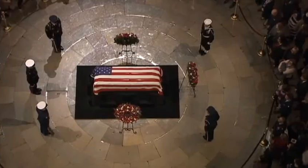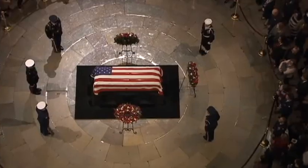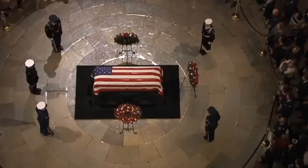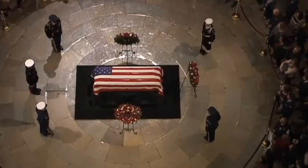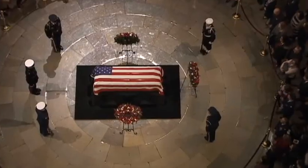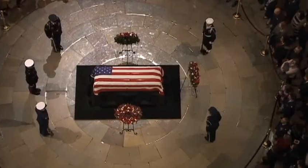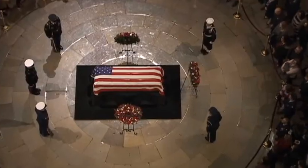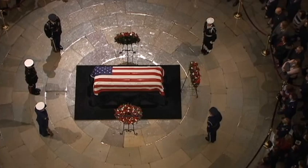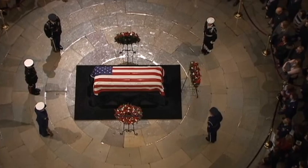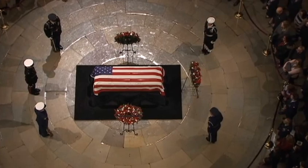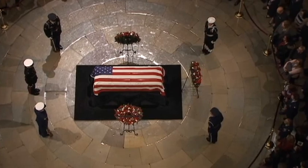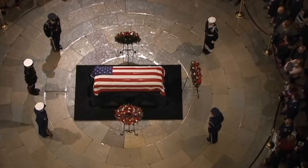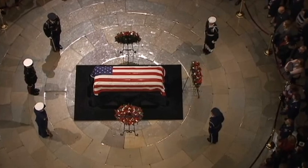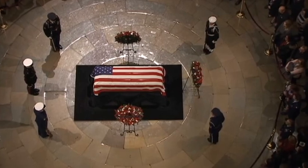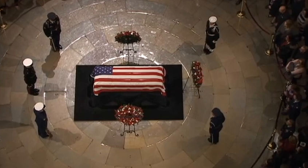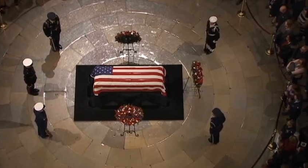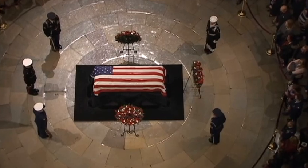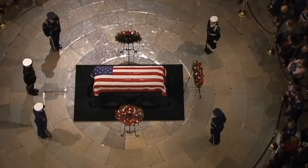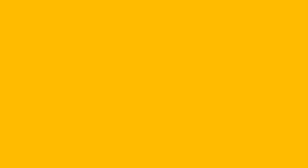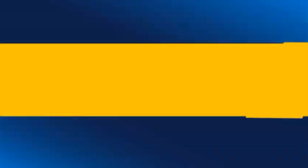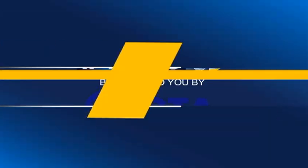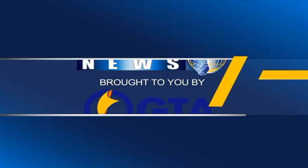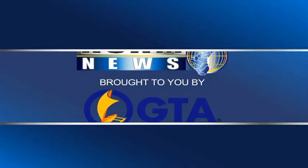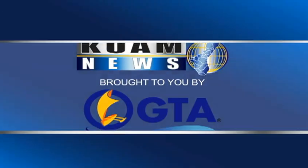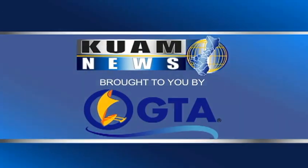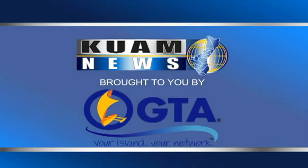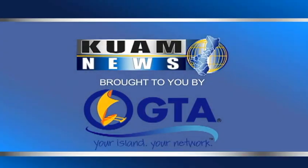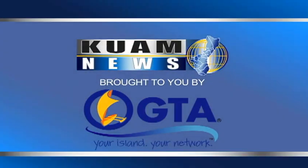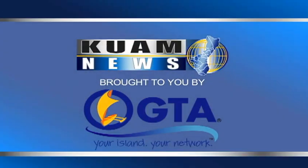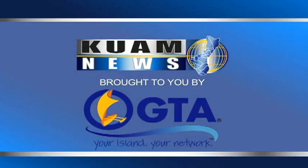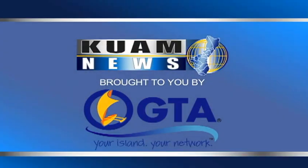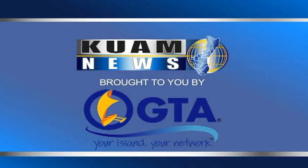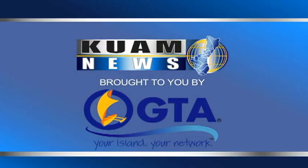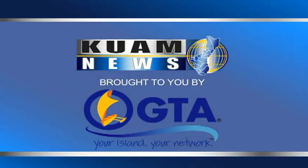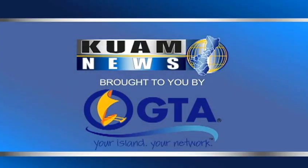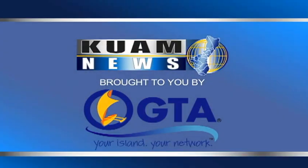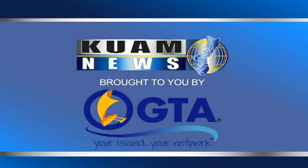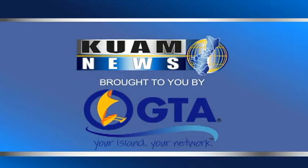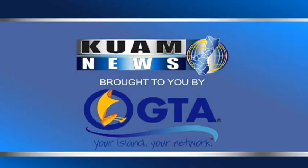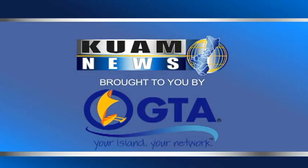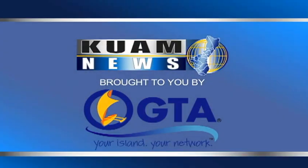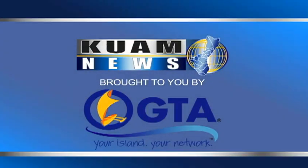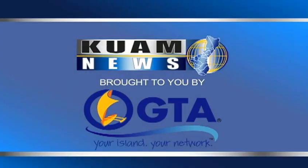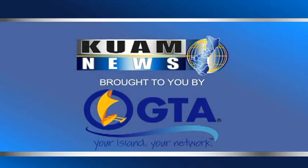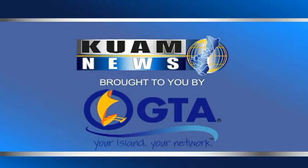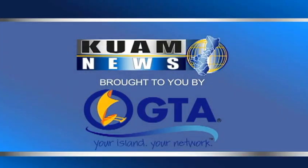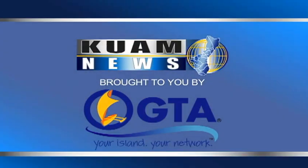Network, I'm Carmen Victoria Terlahi. Brought to you by GTA, your island, your network.